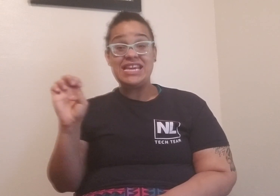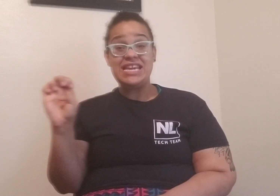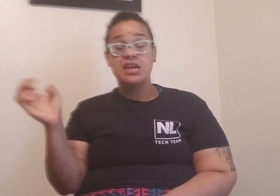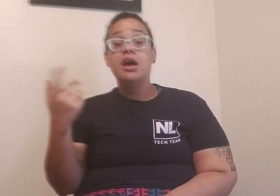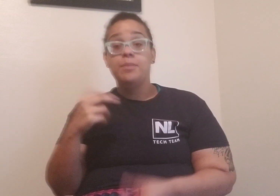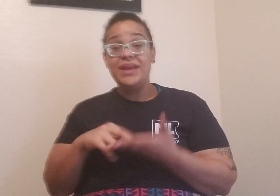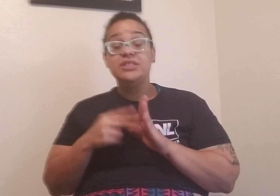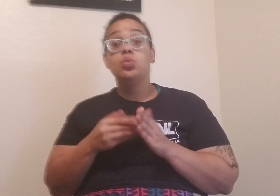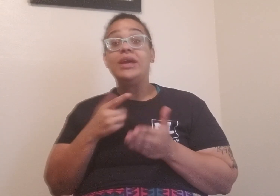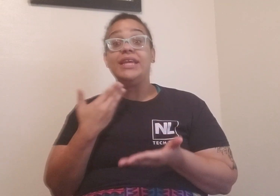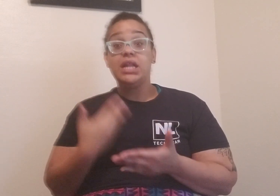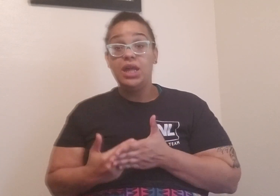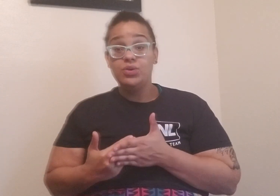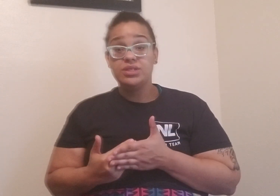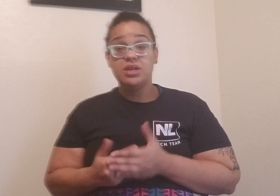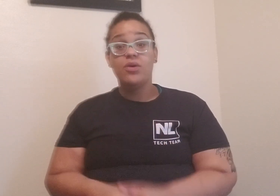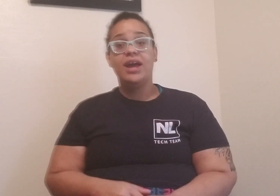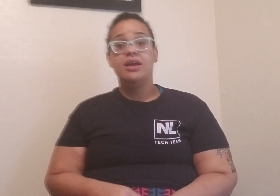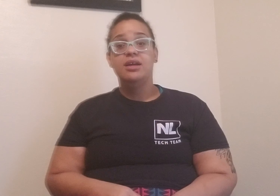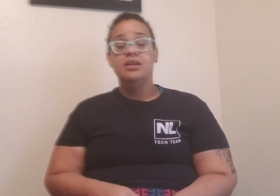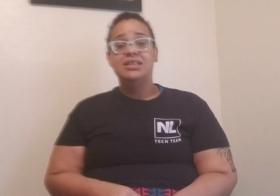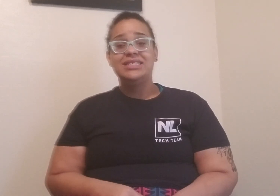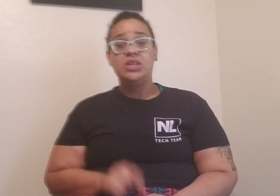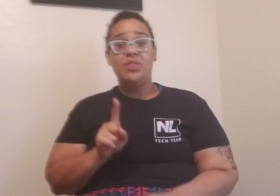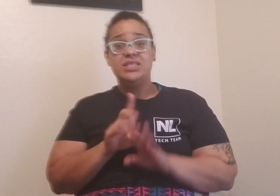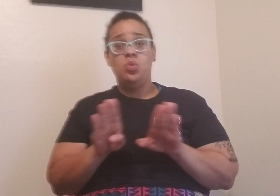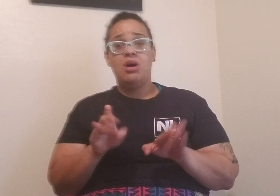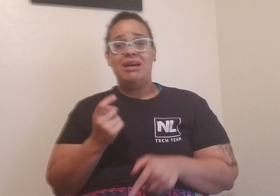E means really close, okay? So this wall,